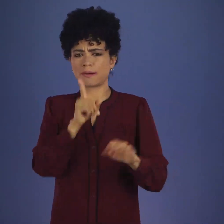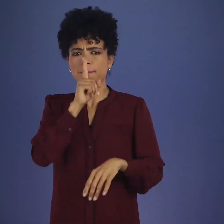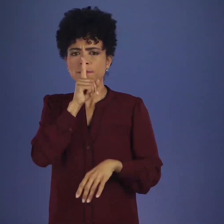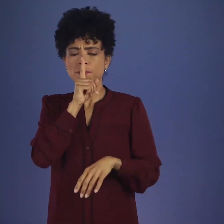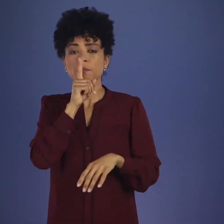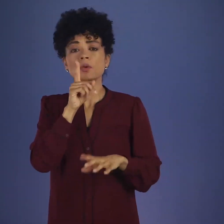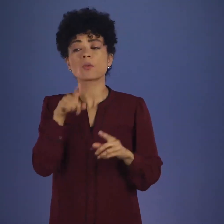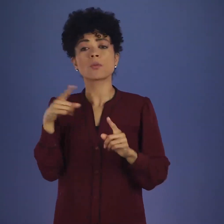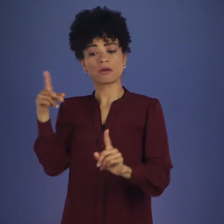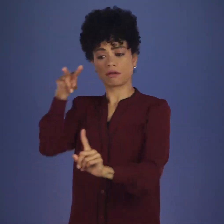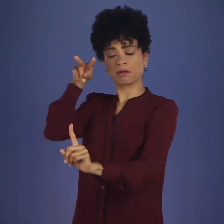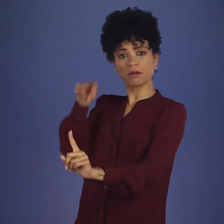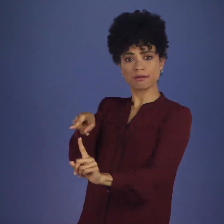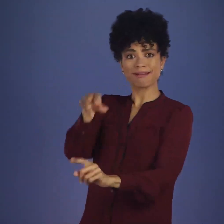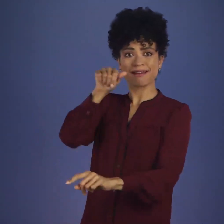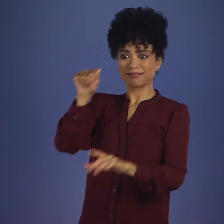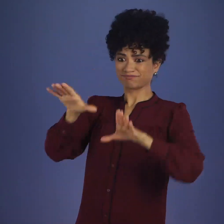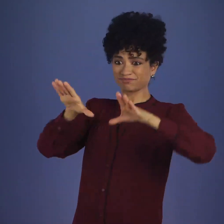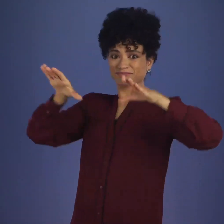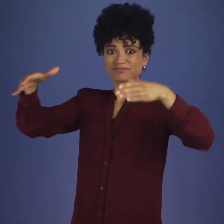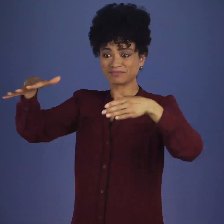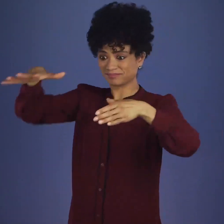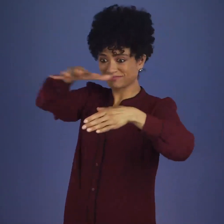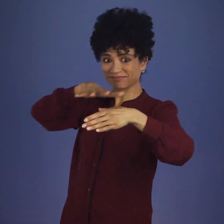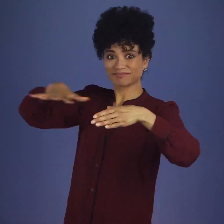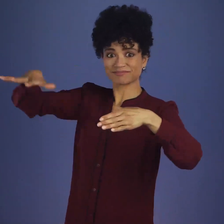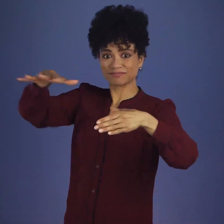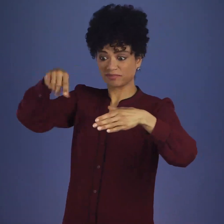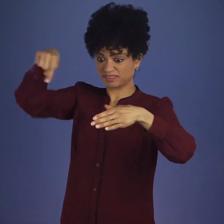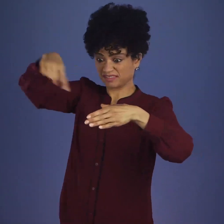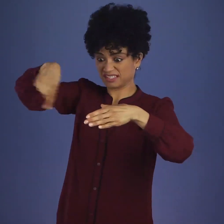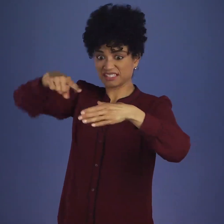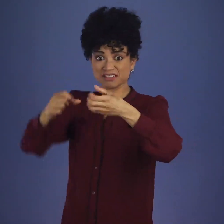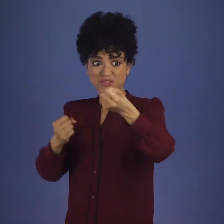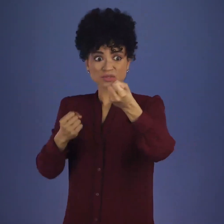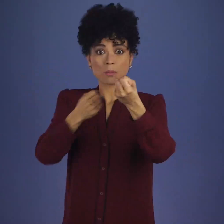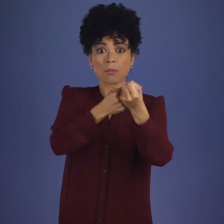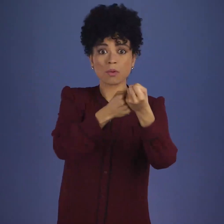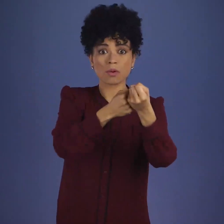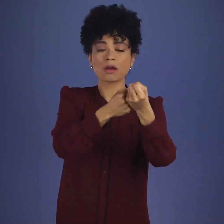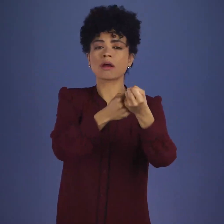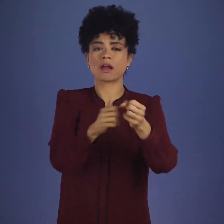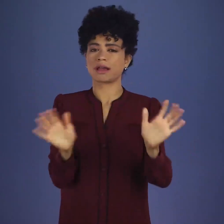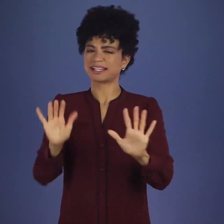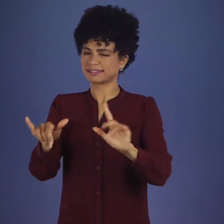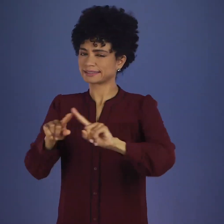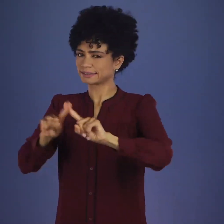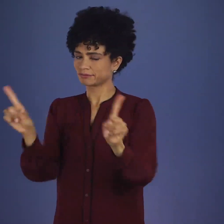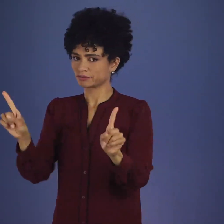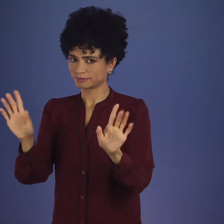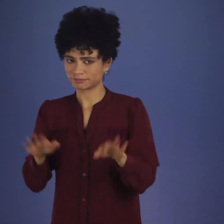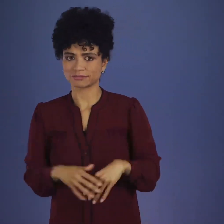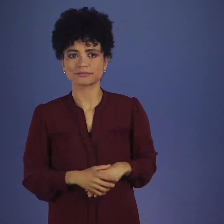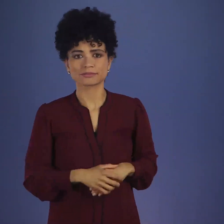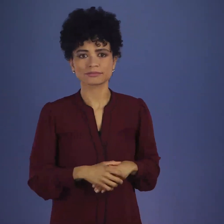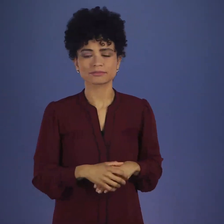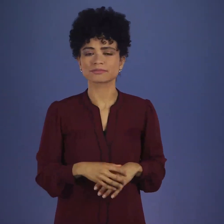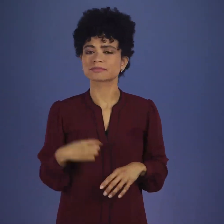to AA as a whole, that's quite a different matter. In this respect, we do not enter into